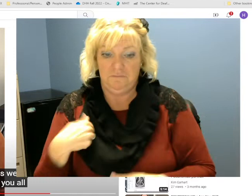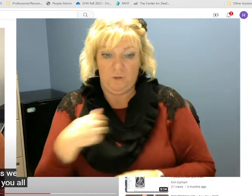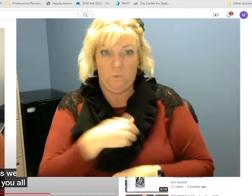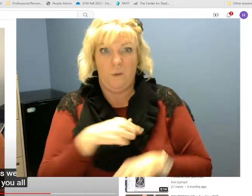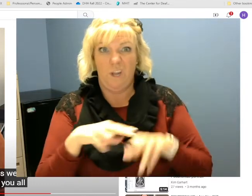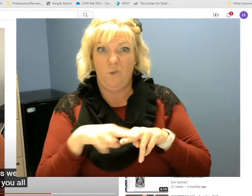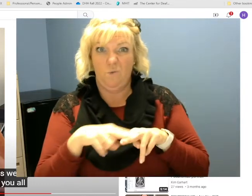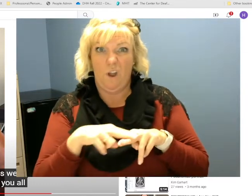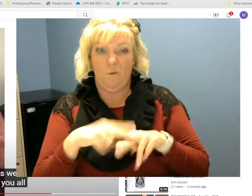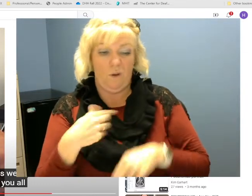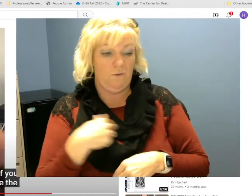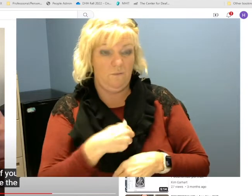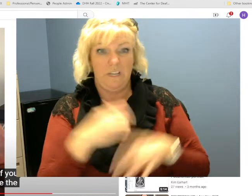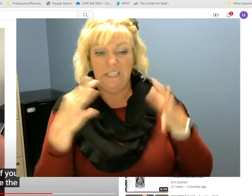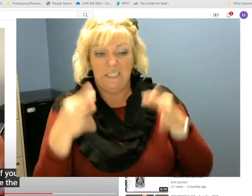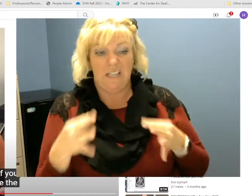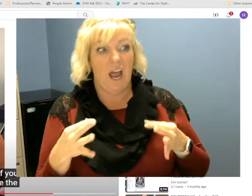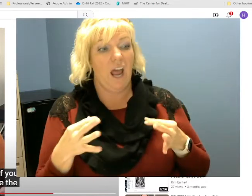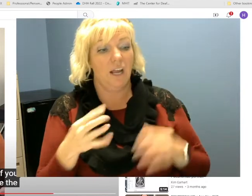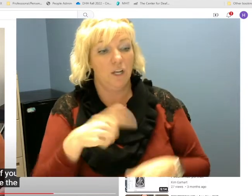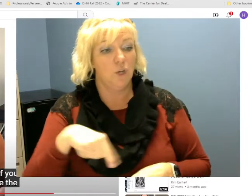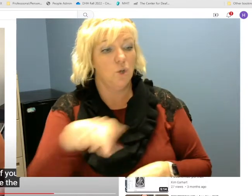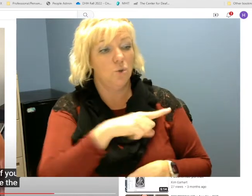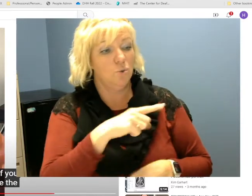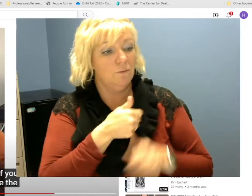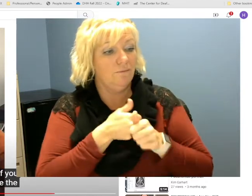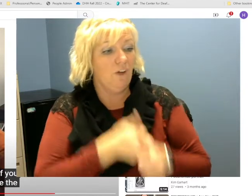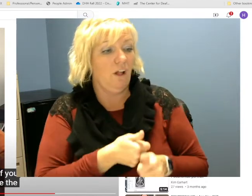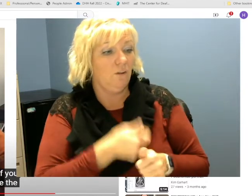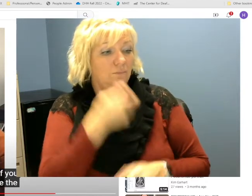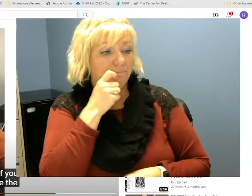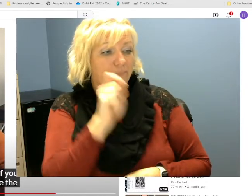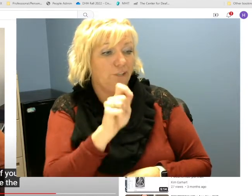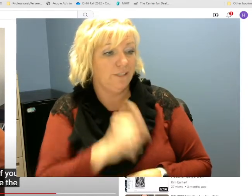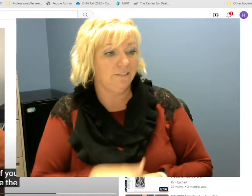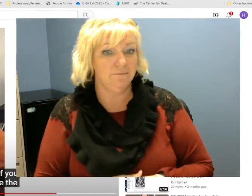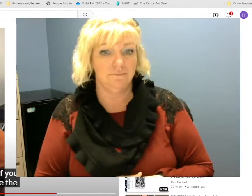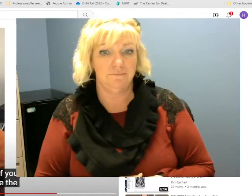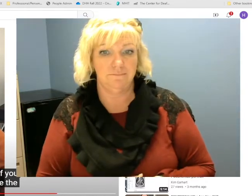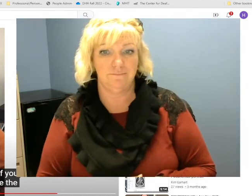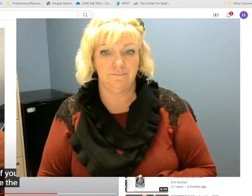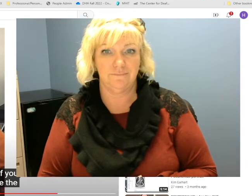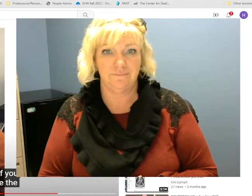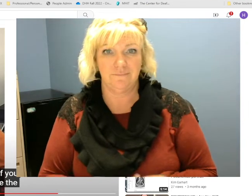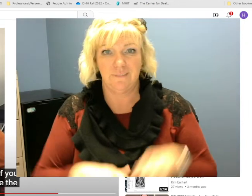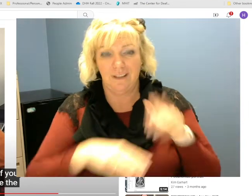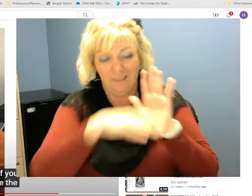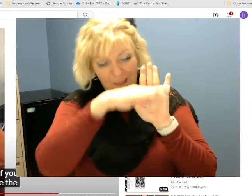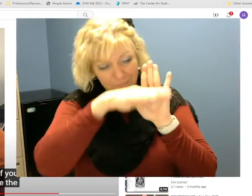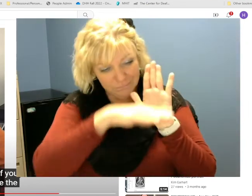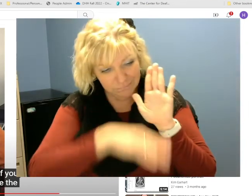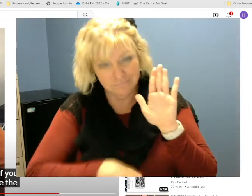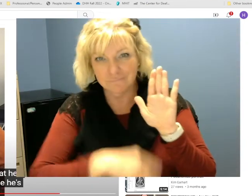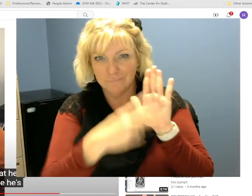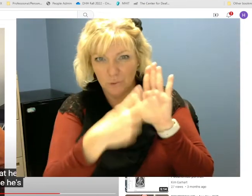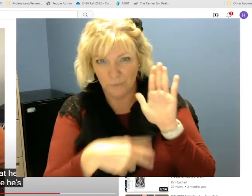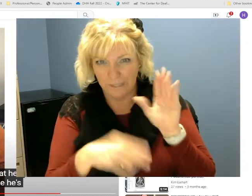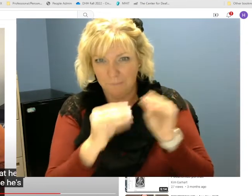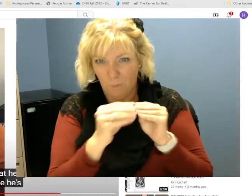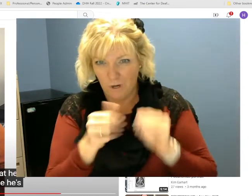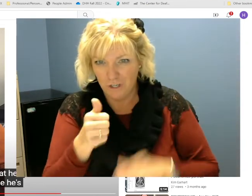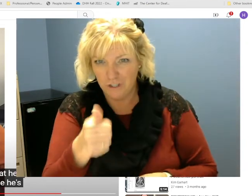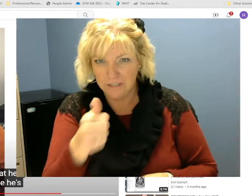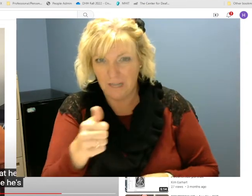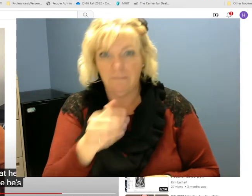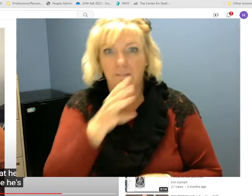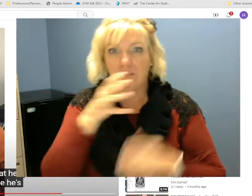can do what we want. You all just have to fall in line. And then if you read the rest of the excerpt there, the farmer realizes that